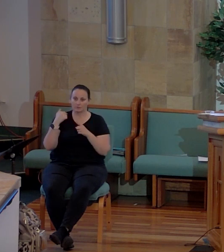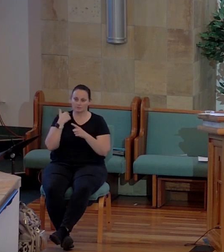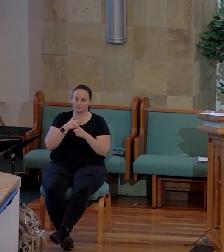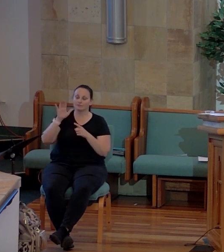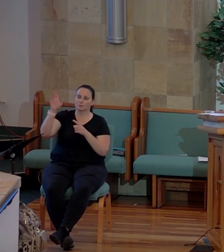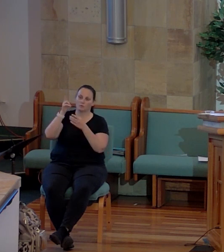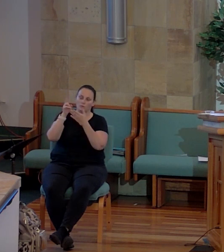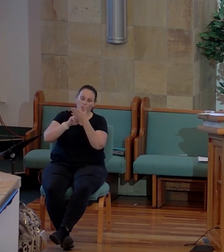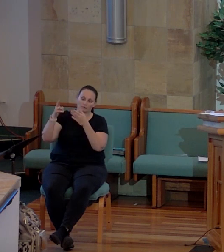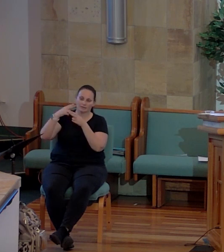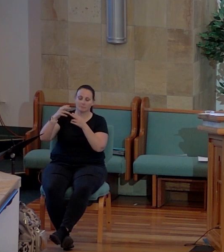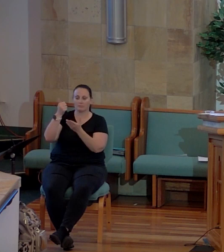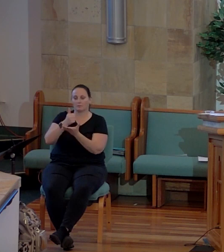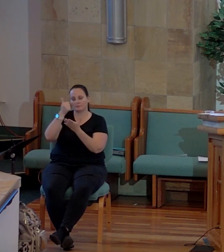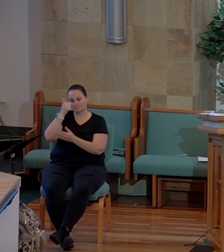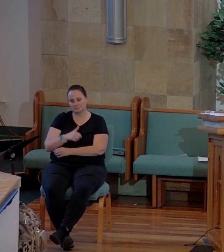name, amen.